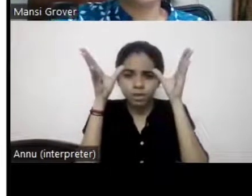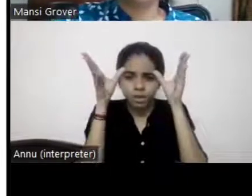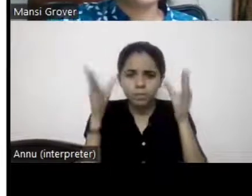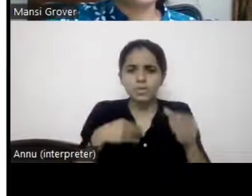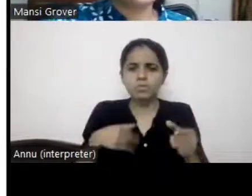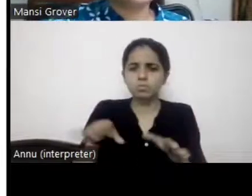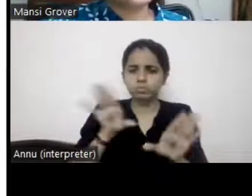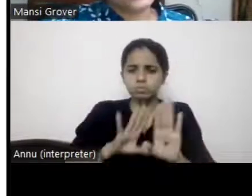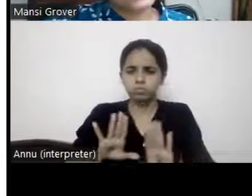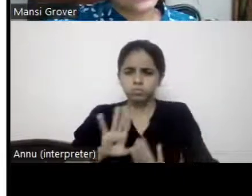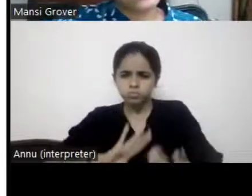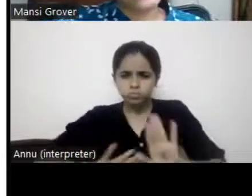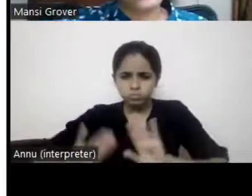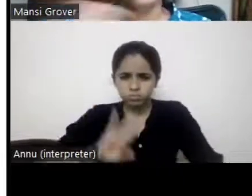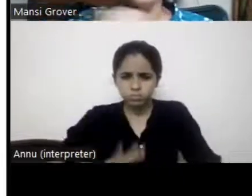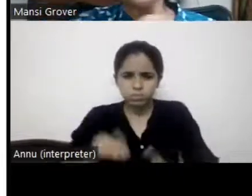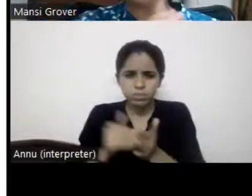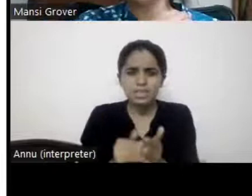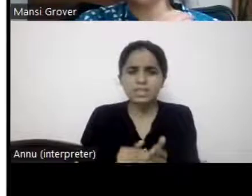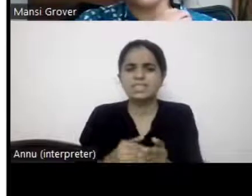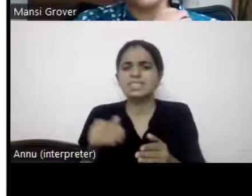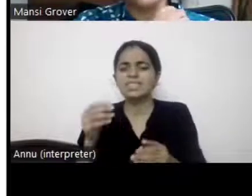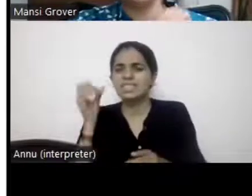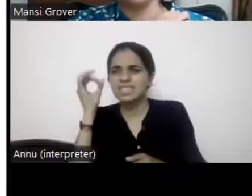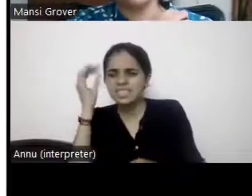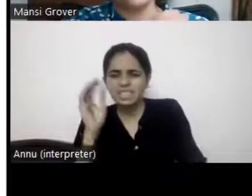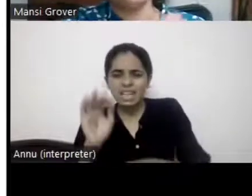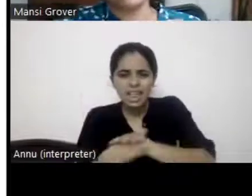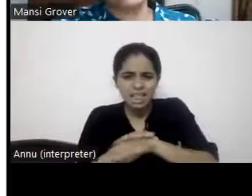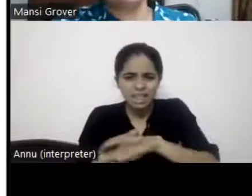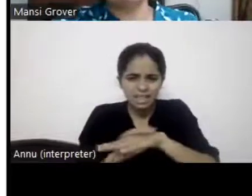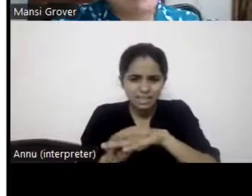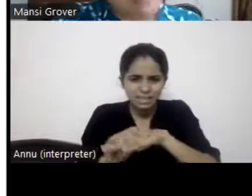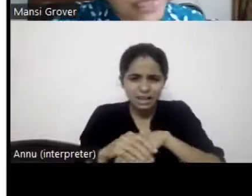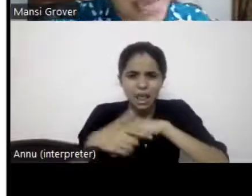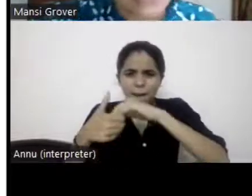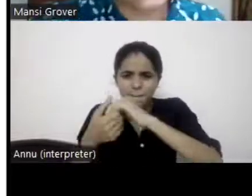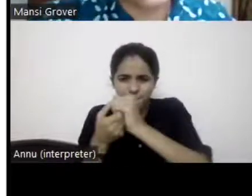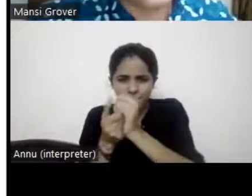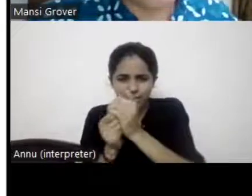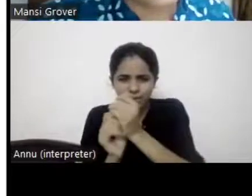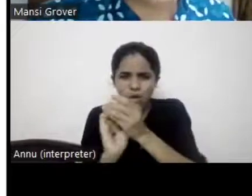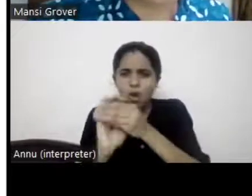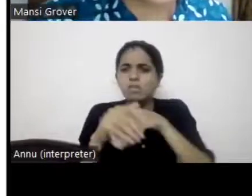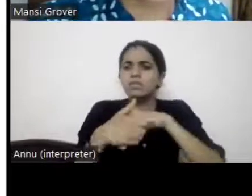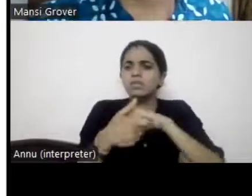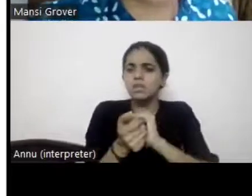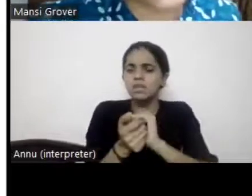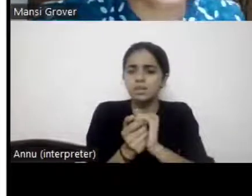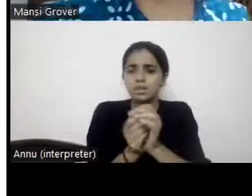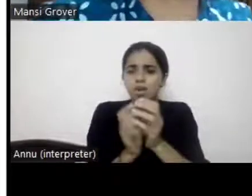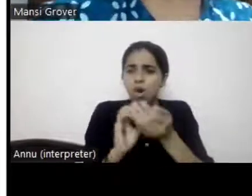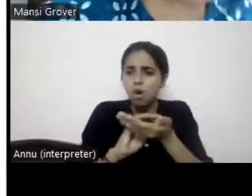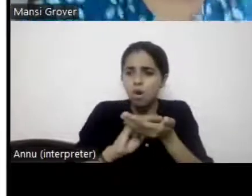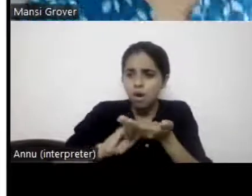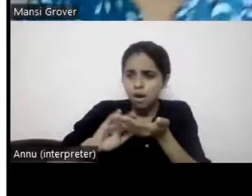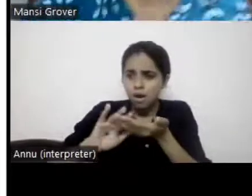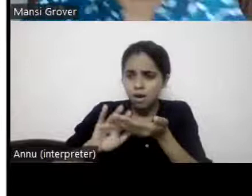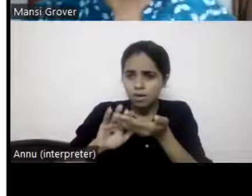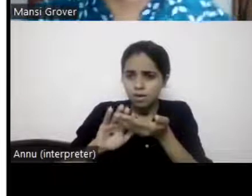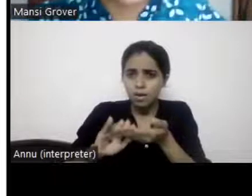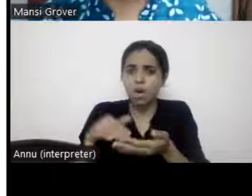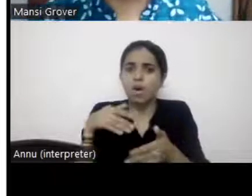postures, rocking, tilting, angling, touching, groping, and stigmatized paraphernalia that